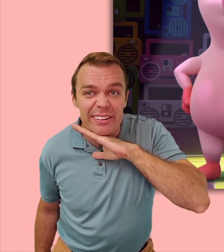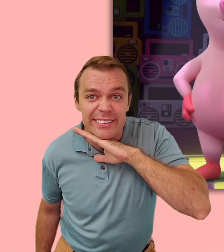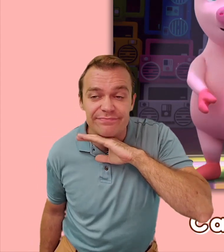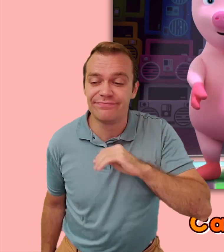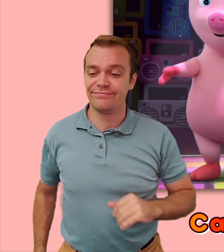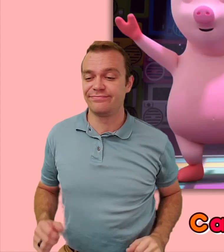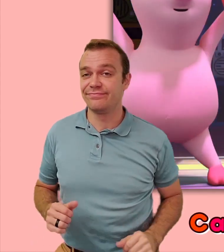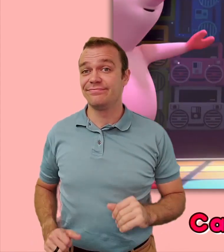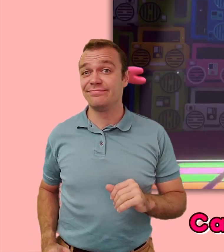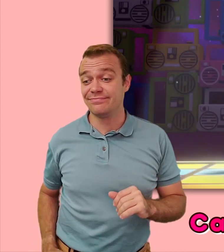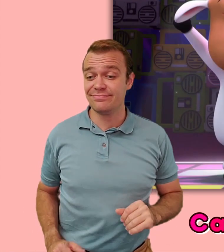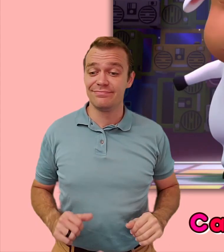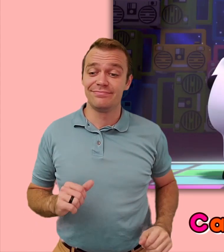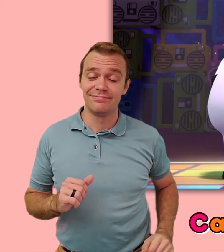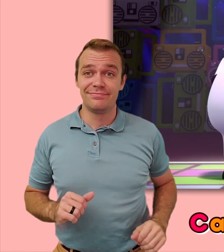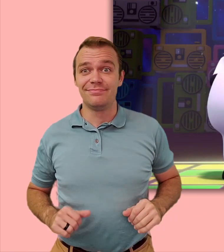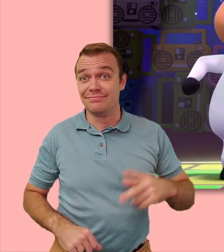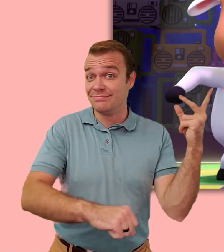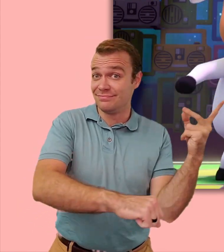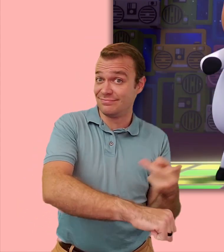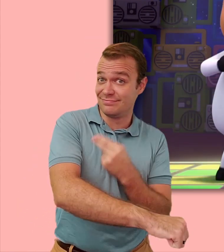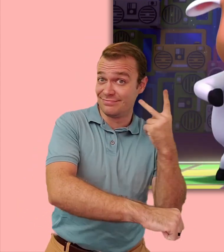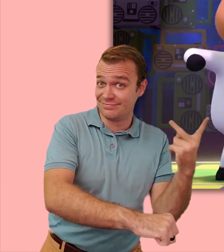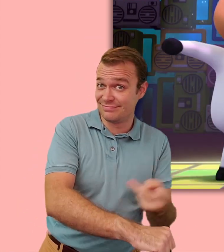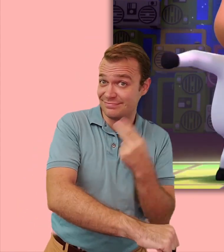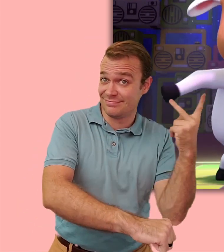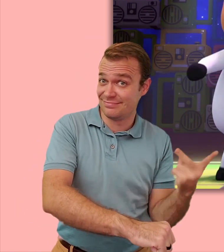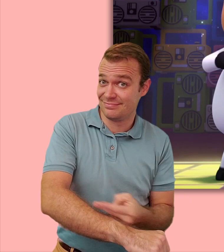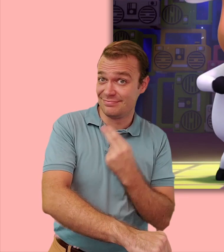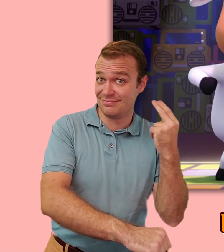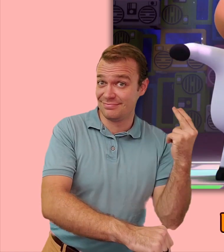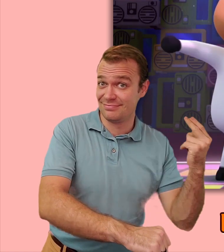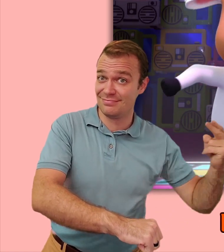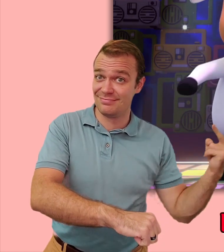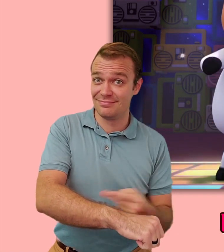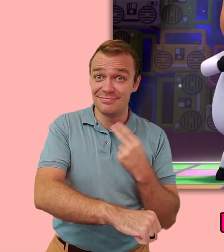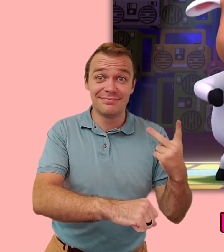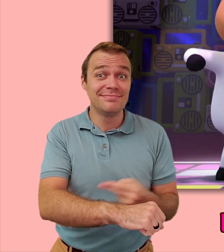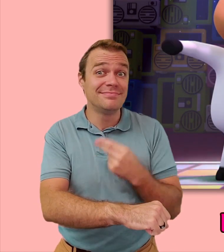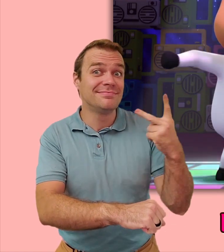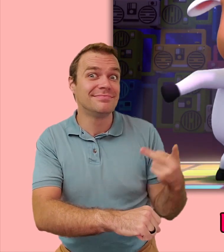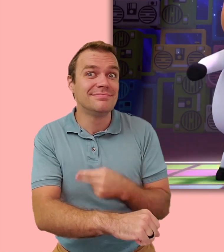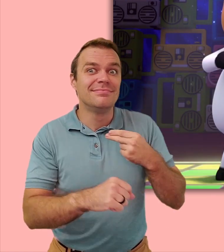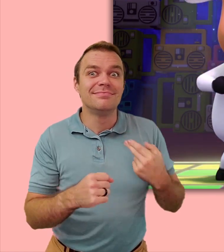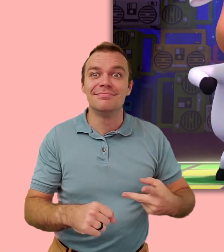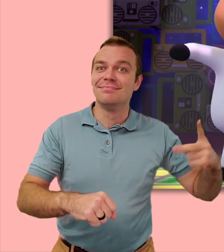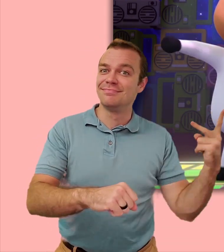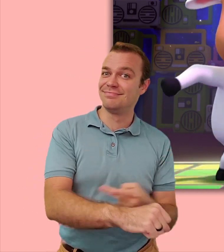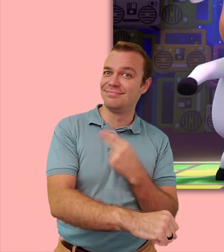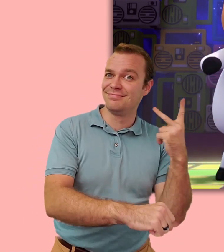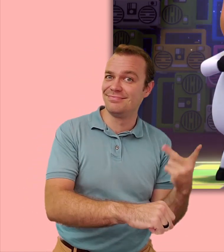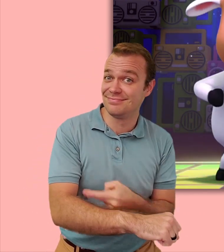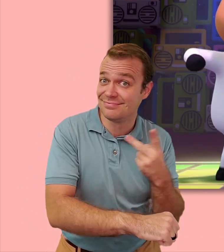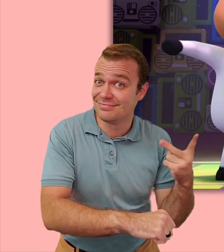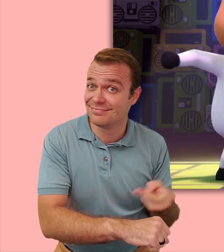oink. Can you hear the sheep go ba ba ba? Listen to the sheep go ba